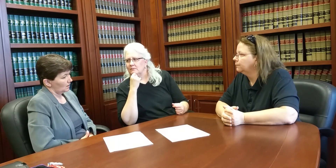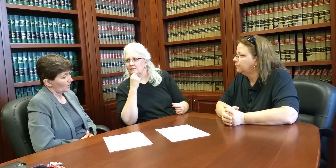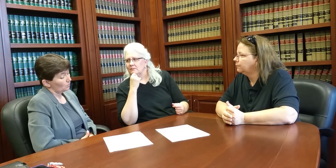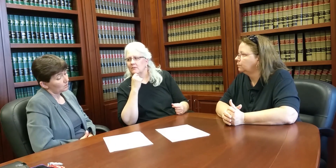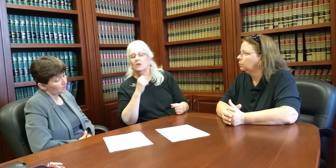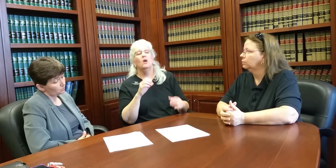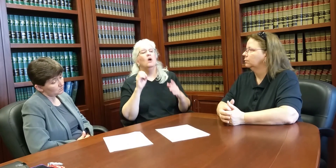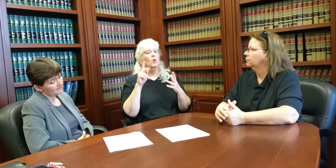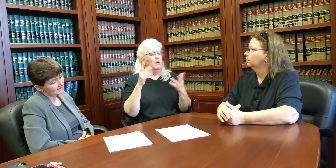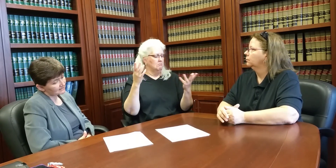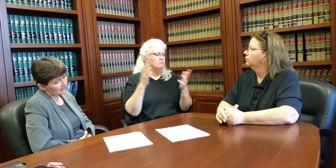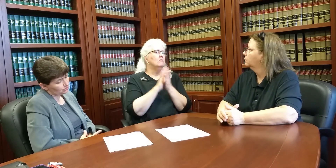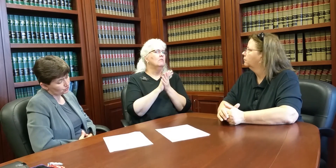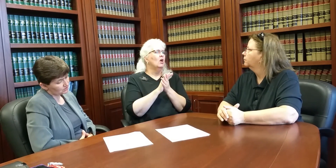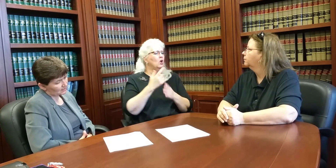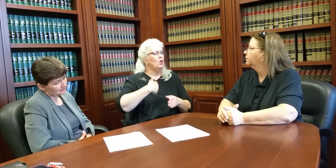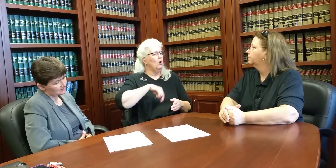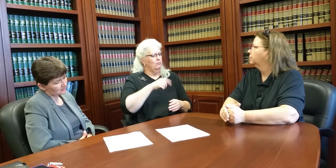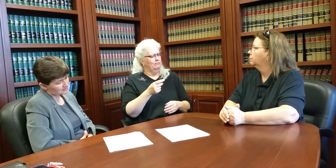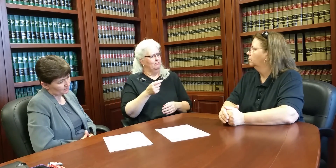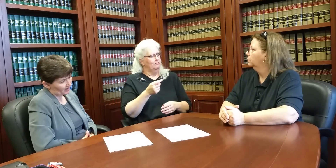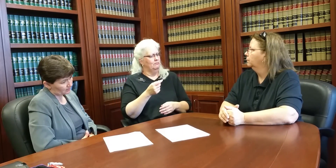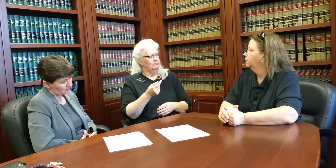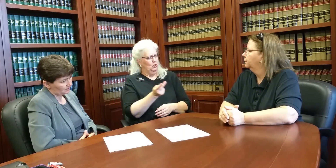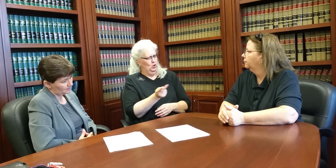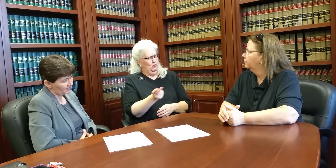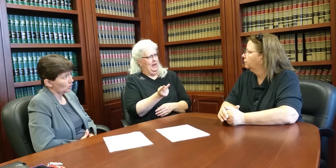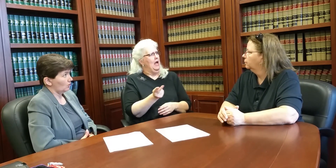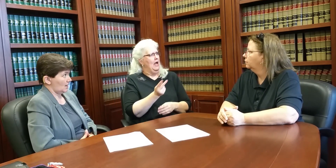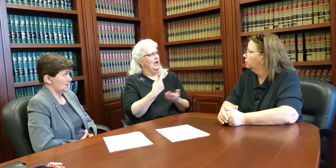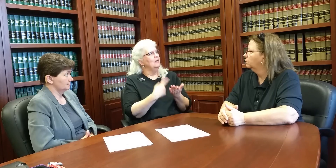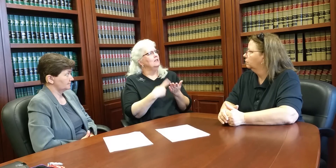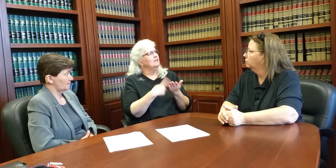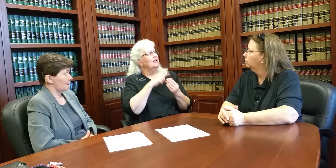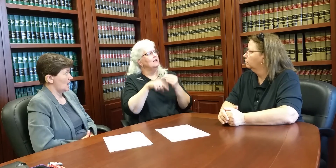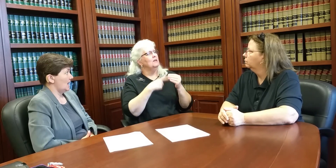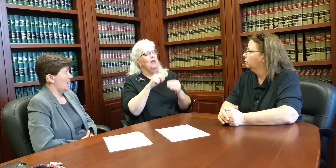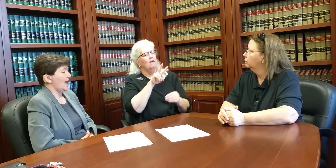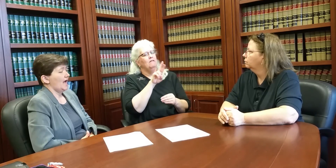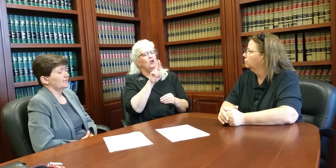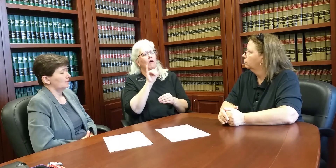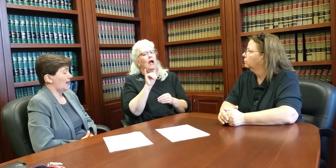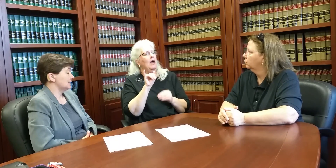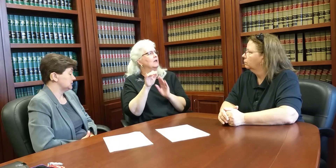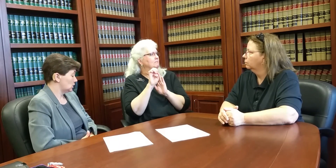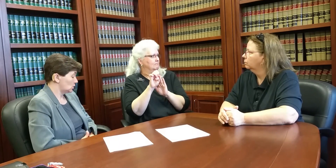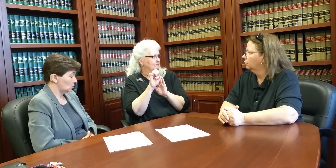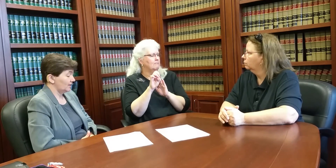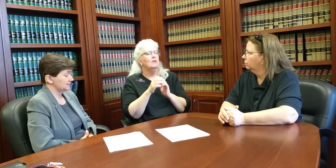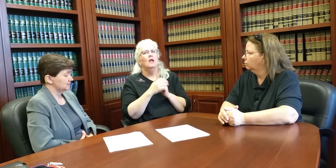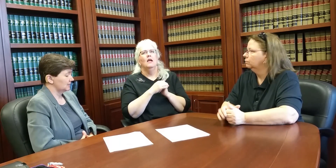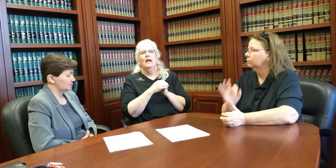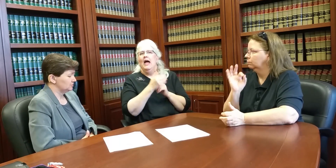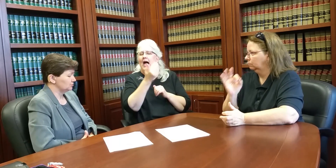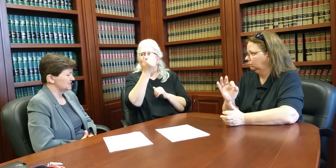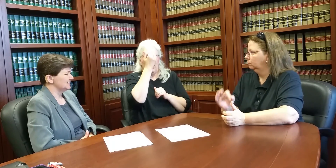Okay, well, we discussed, you and I discussed about the BRI. I know that the deaf community is